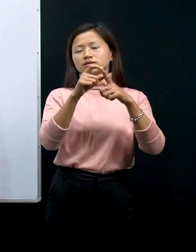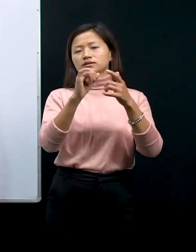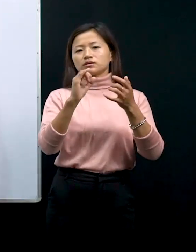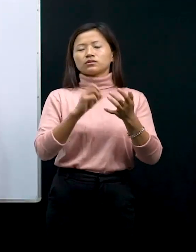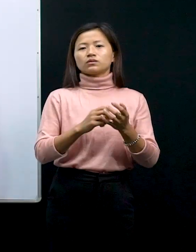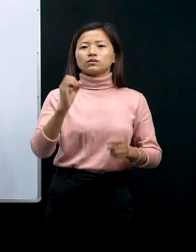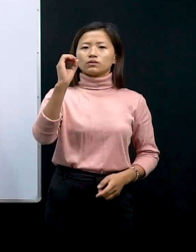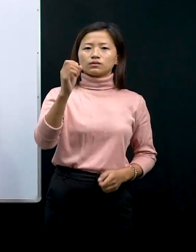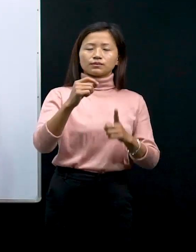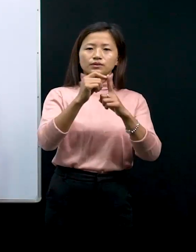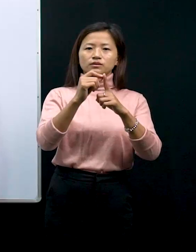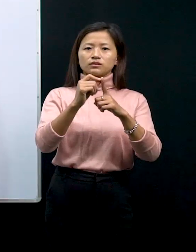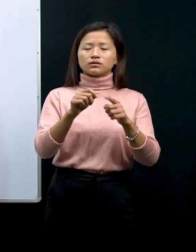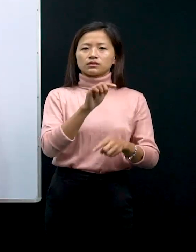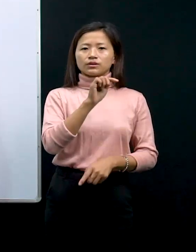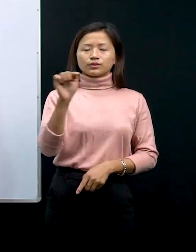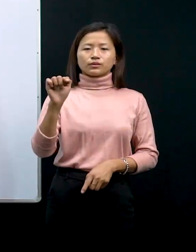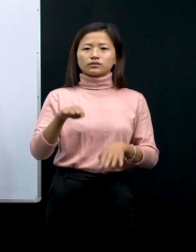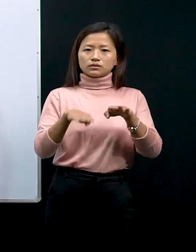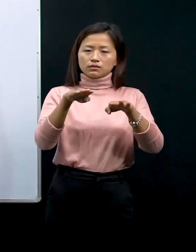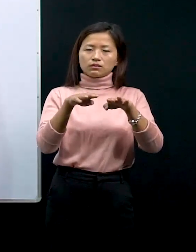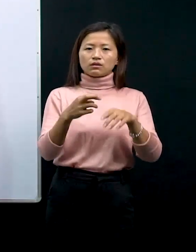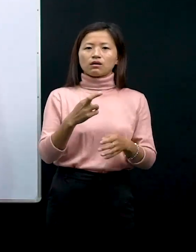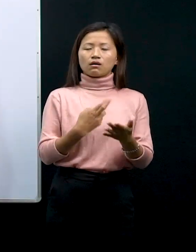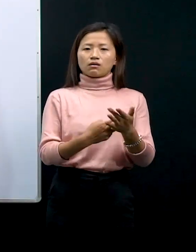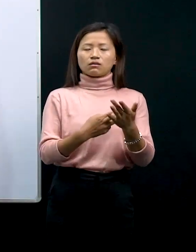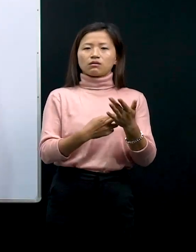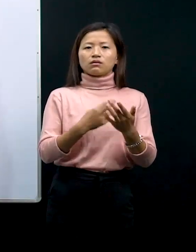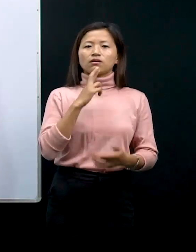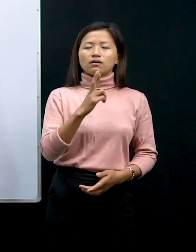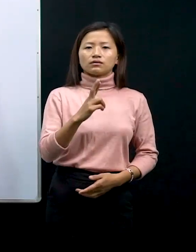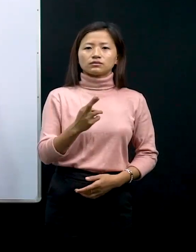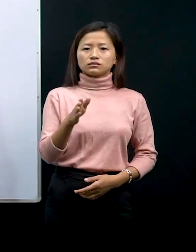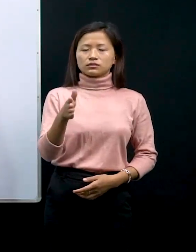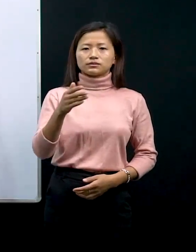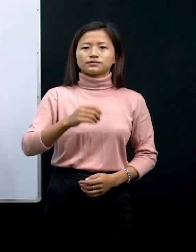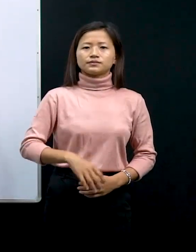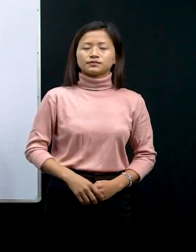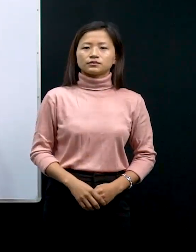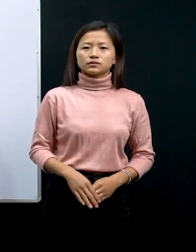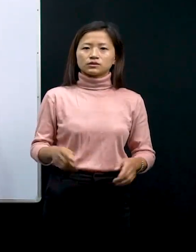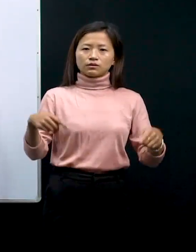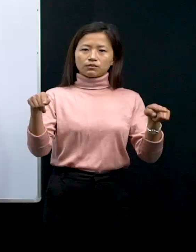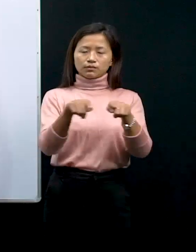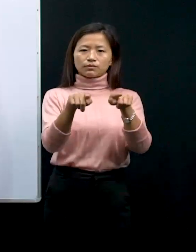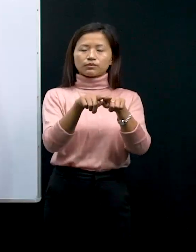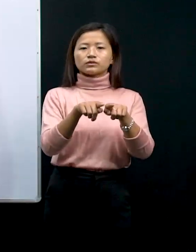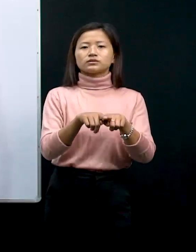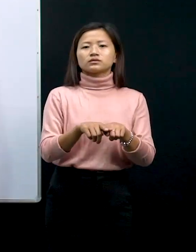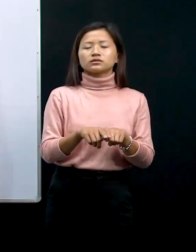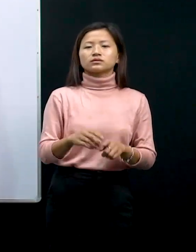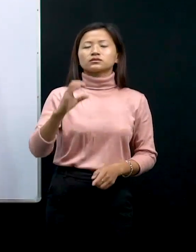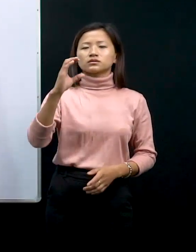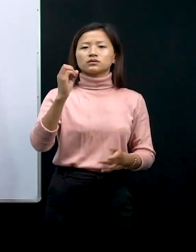OP? OP equal or not? OP is a common for both the sides, right? Both the triangles, OP is a